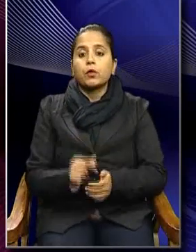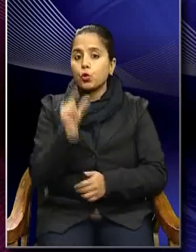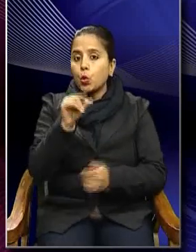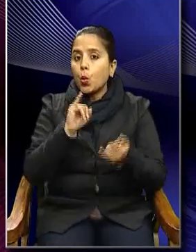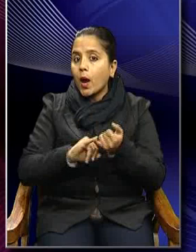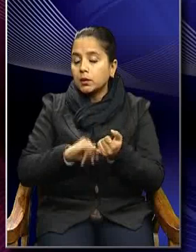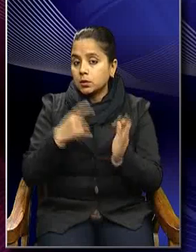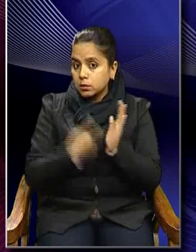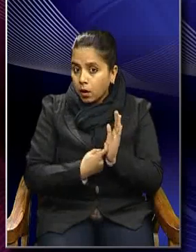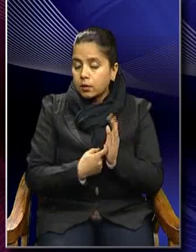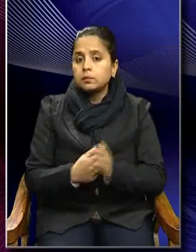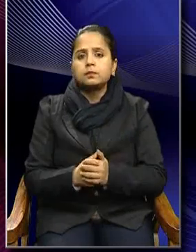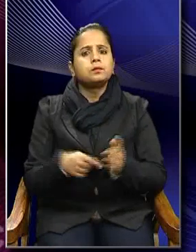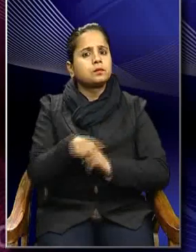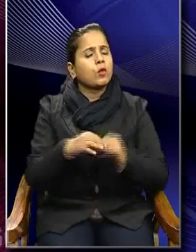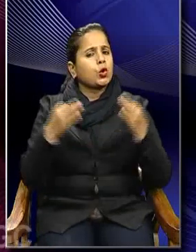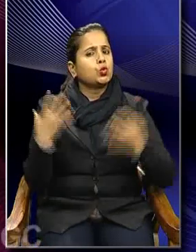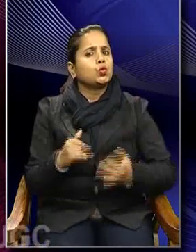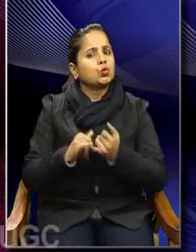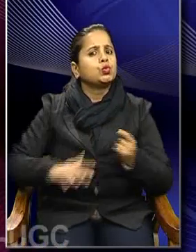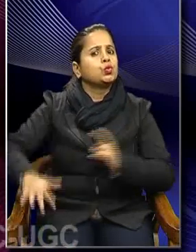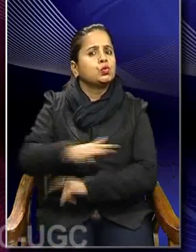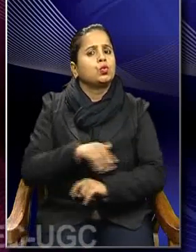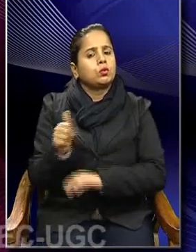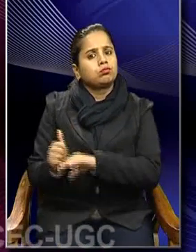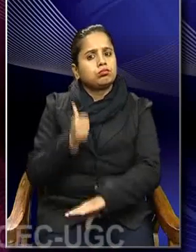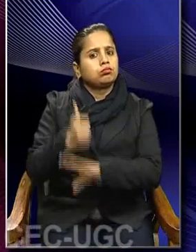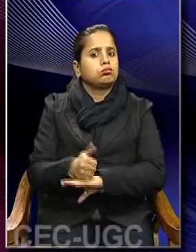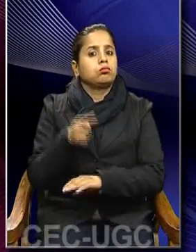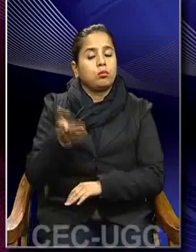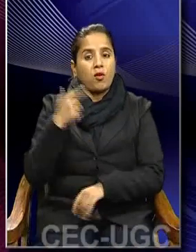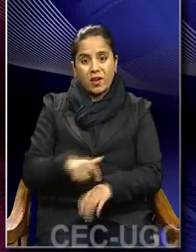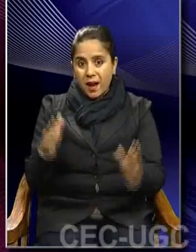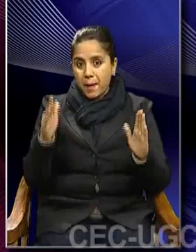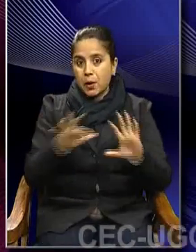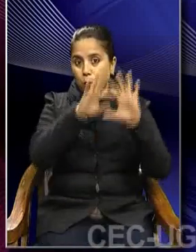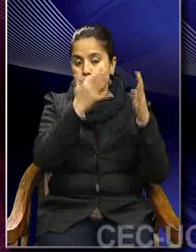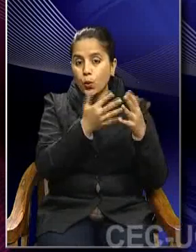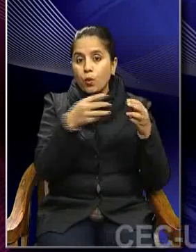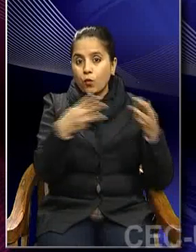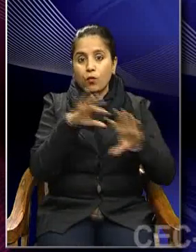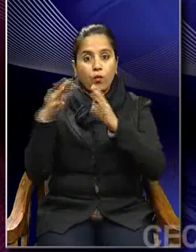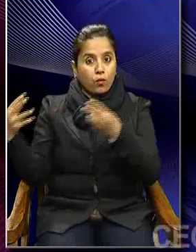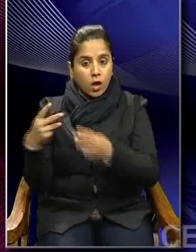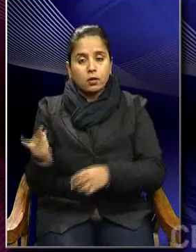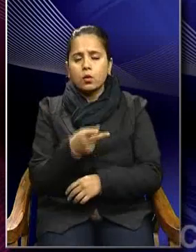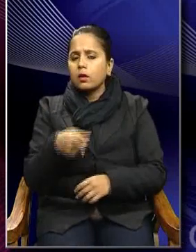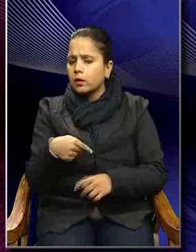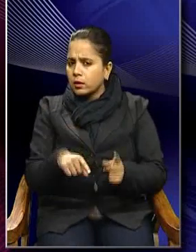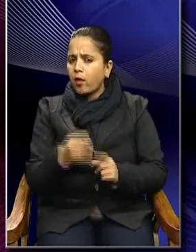USSR, which is a new socialist entity in the interwar period, is finding